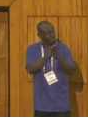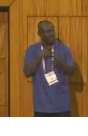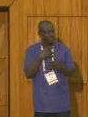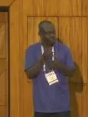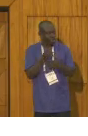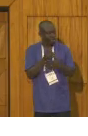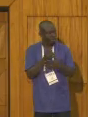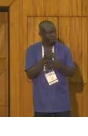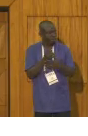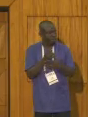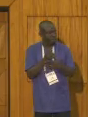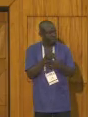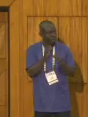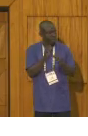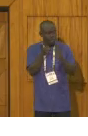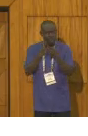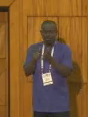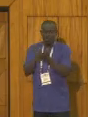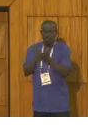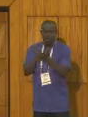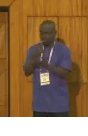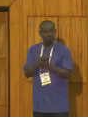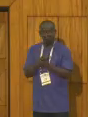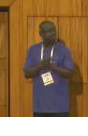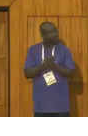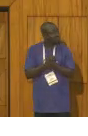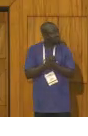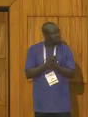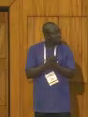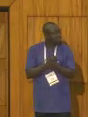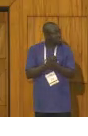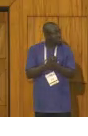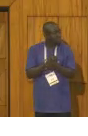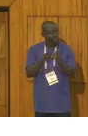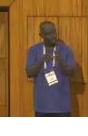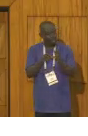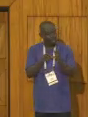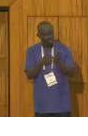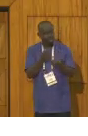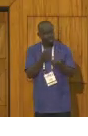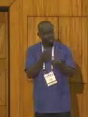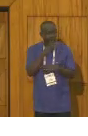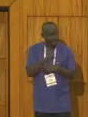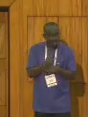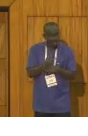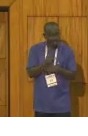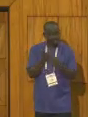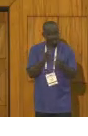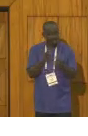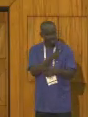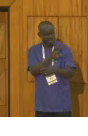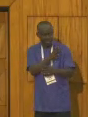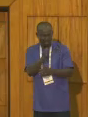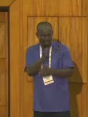for compared to the oral one. And then when it comes to age, we are seeing that the age groups of 35 to